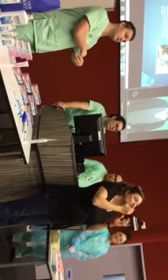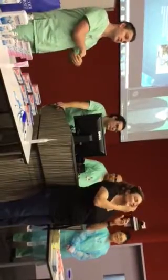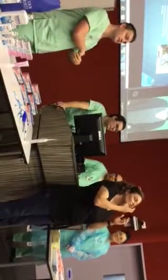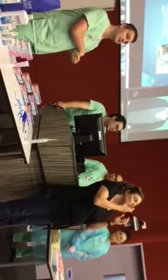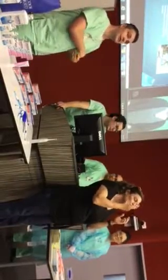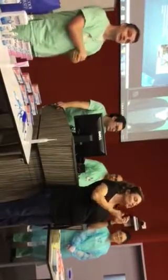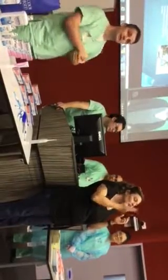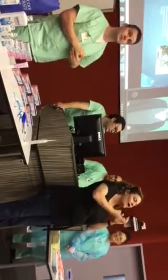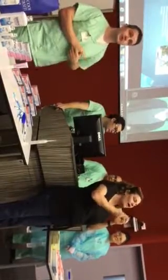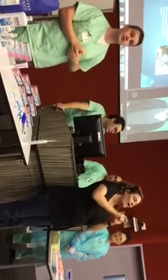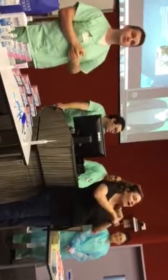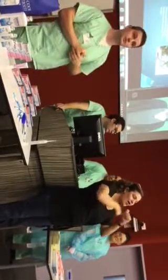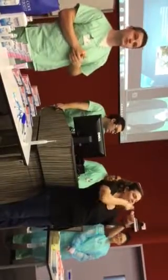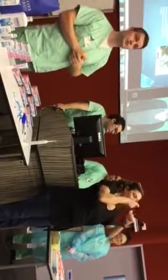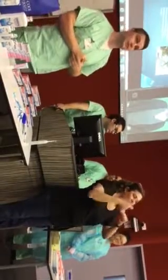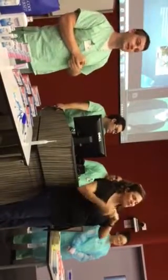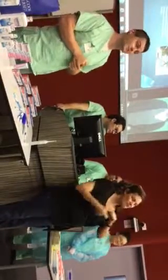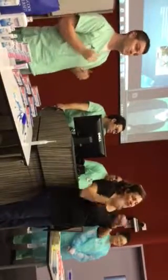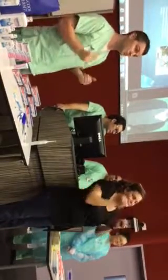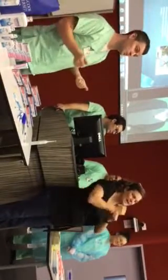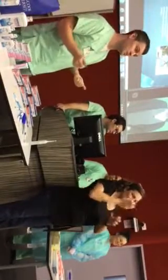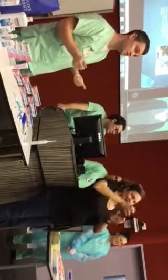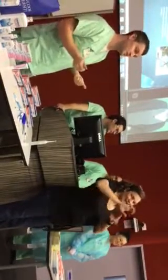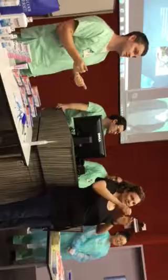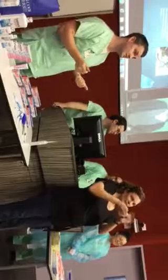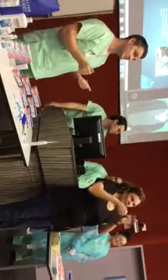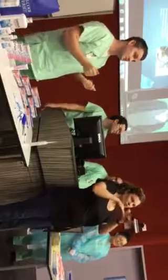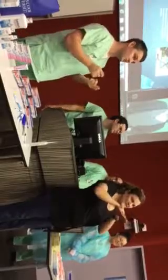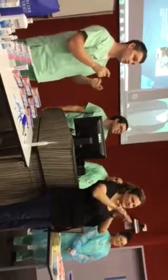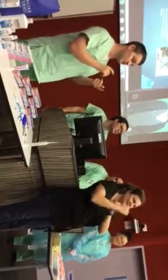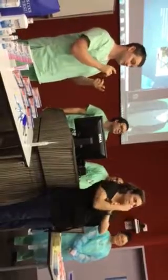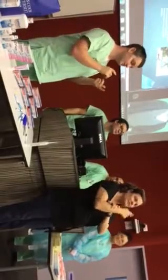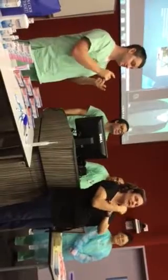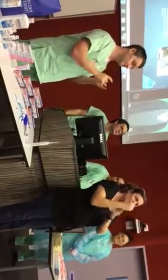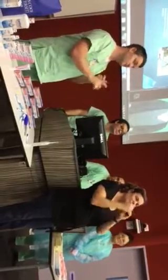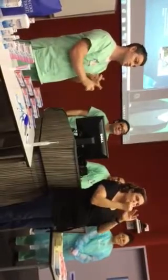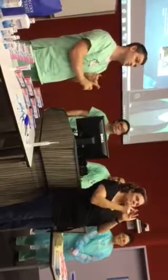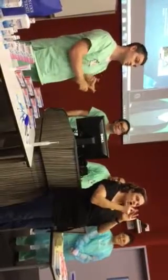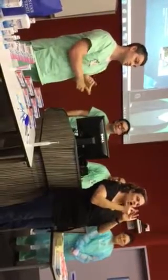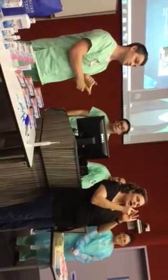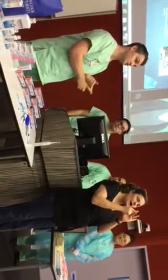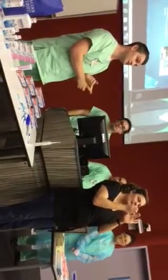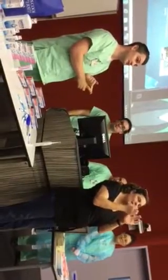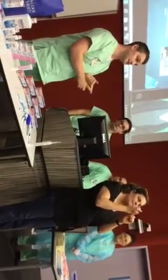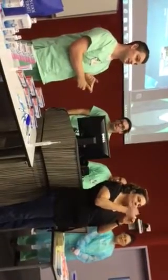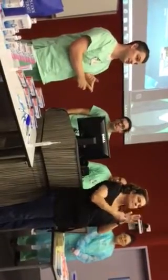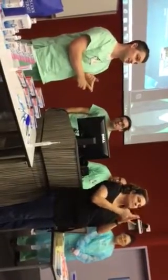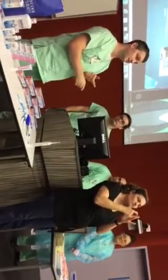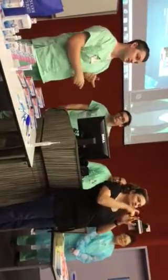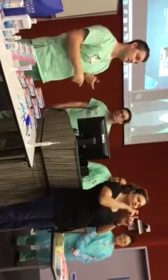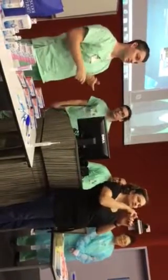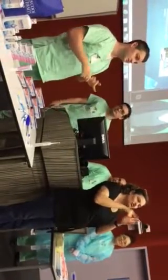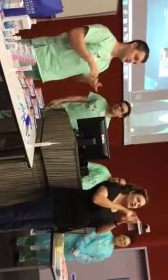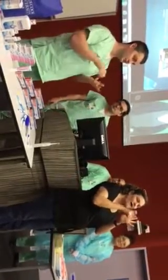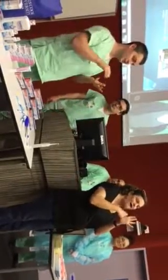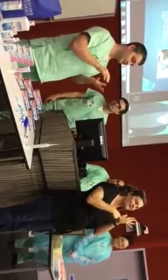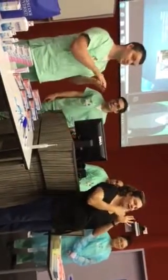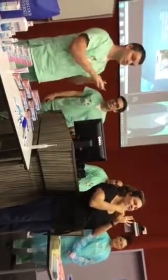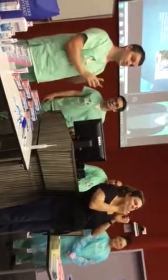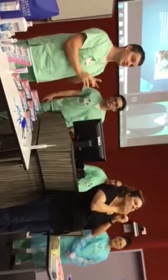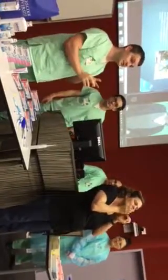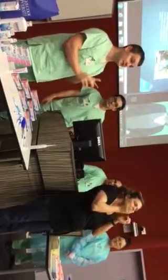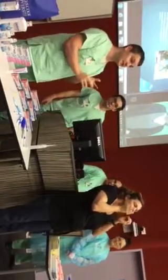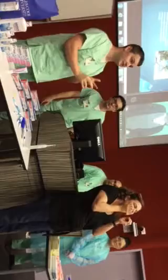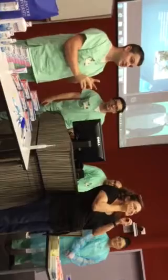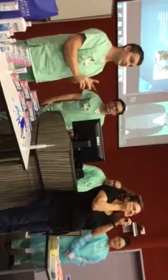those byproducts kind of eat away at the tooth. So that's important. So to reduce sugar intake, to try to